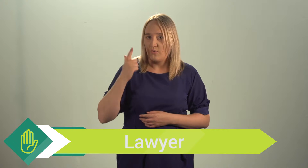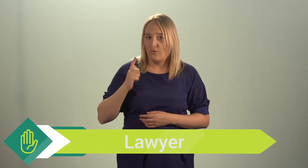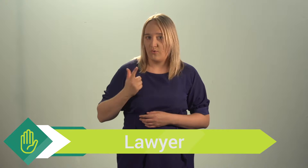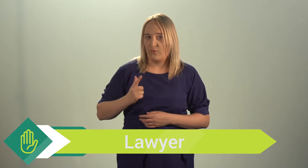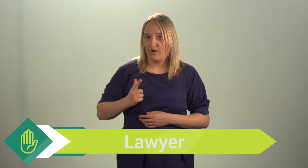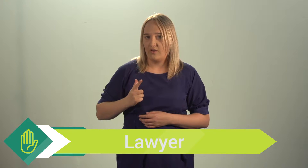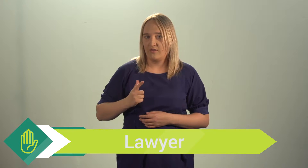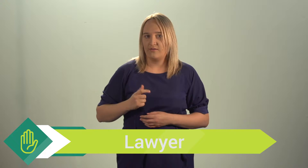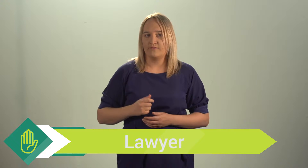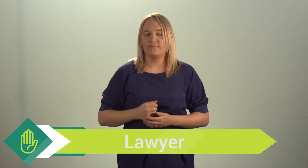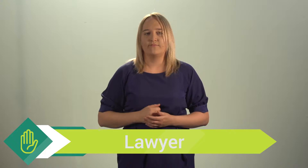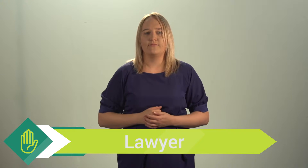Lawyer.